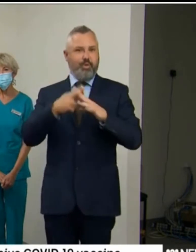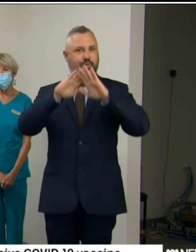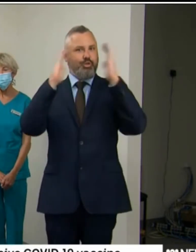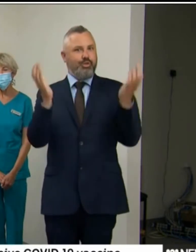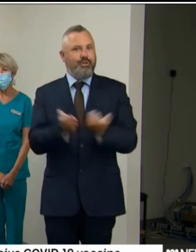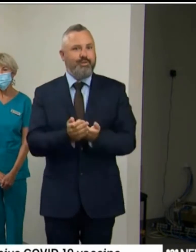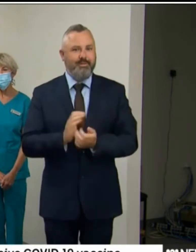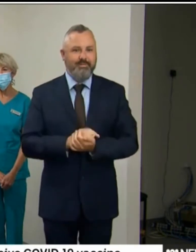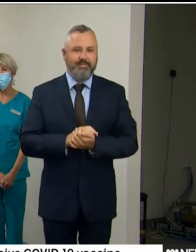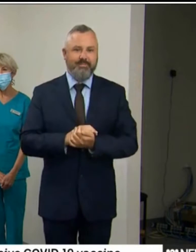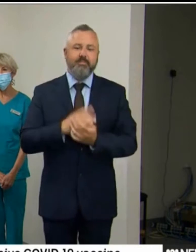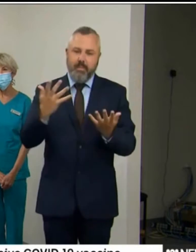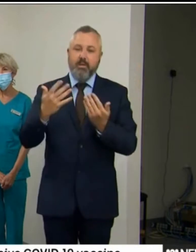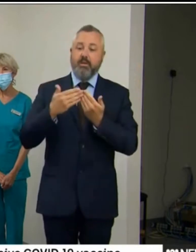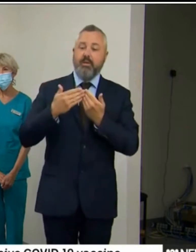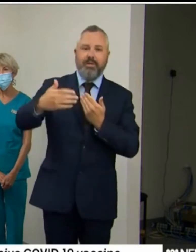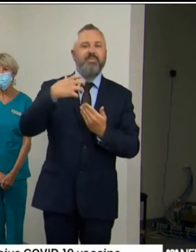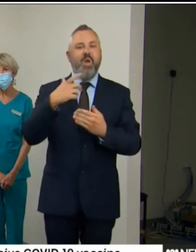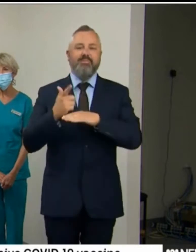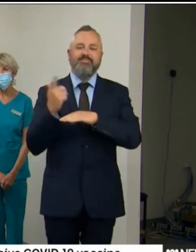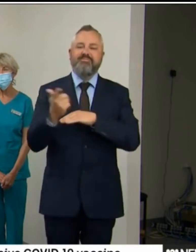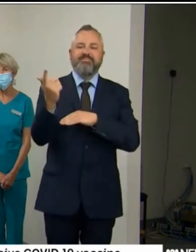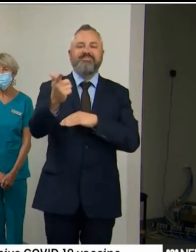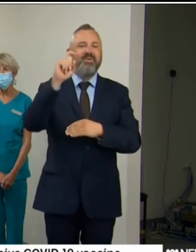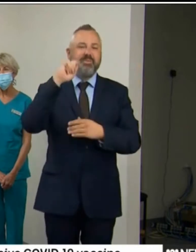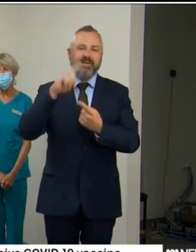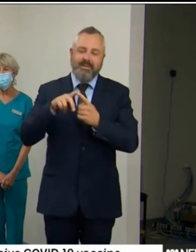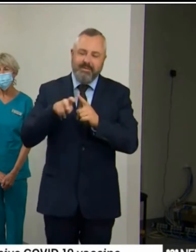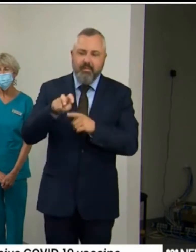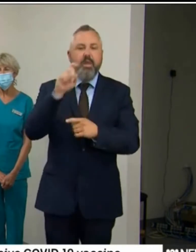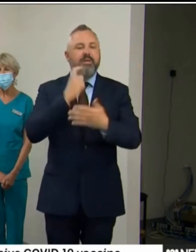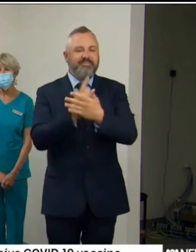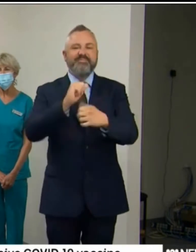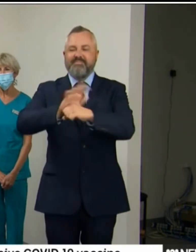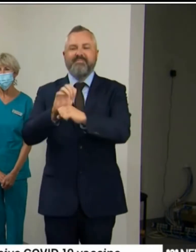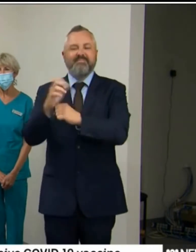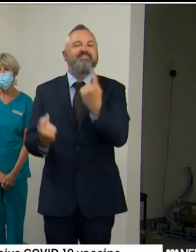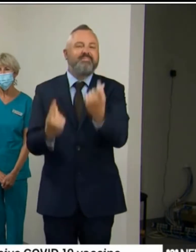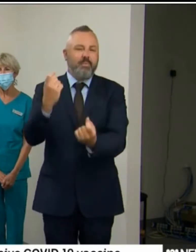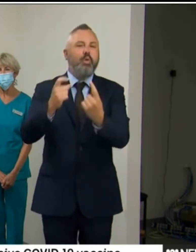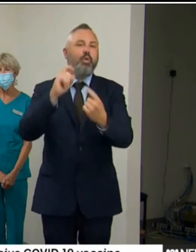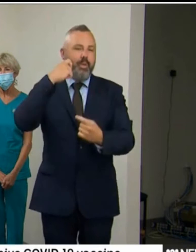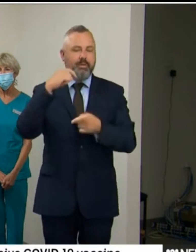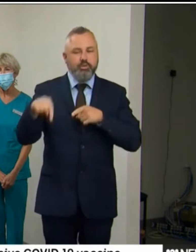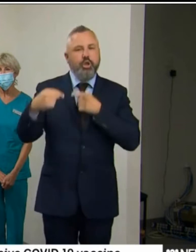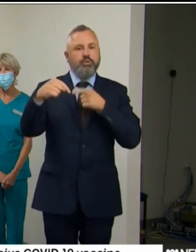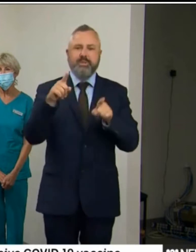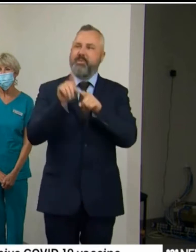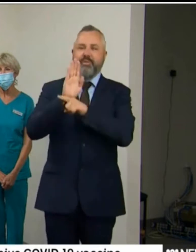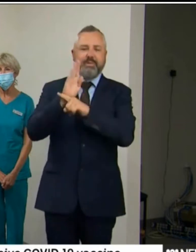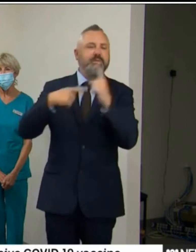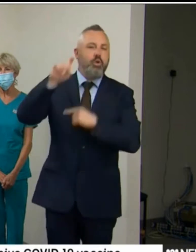There will be days when there are cases in Australia. There will be challenges, as we've seen in every country. But Australia has